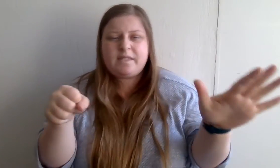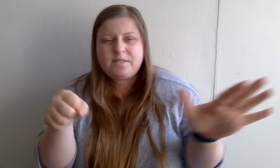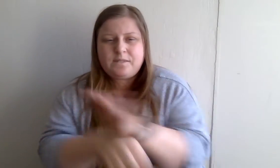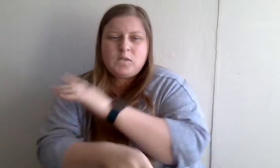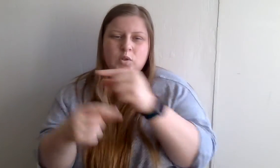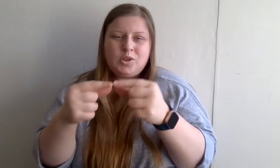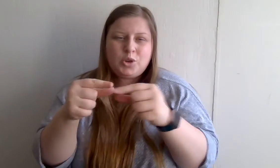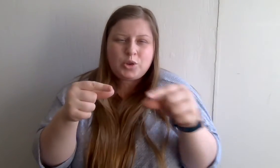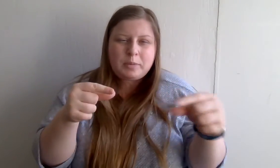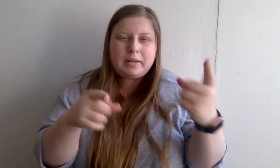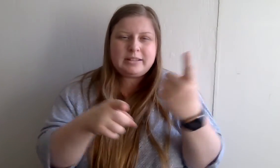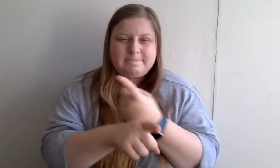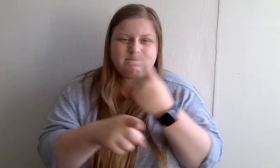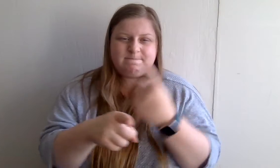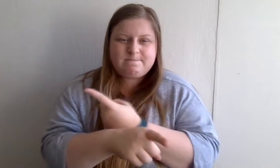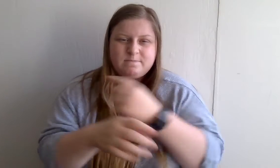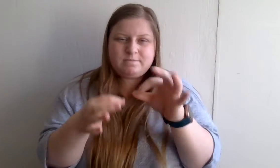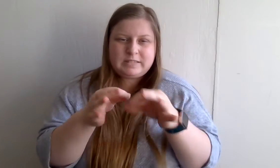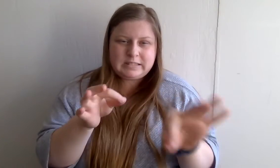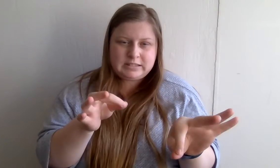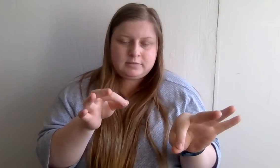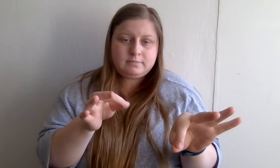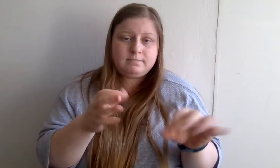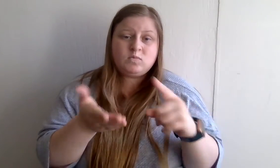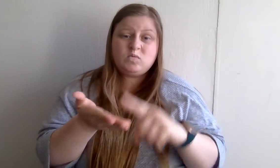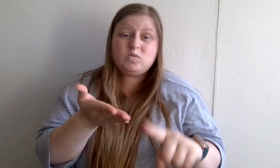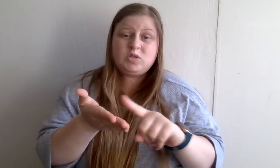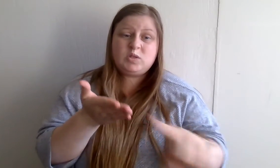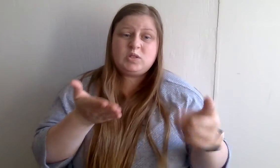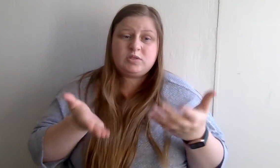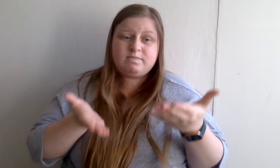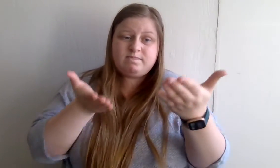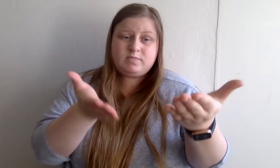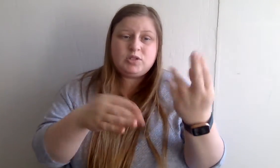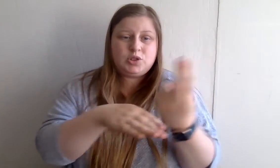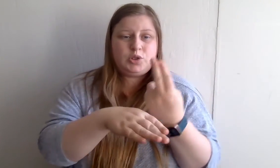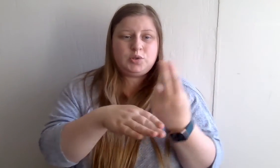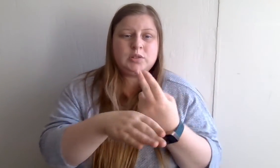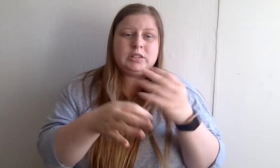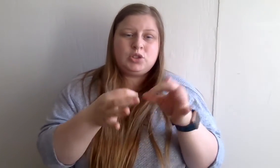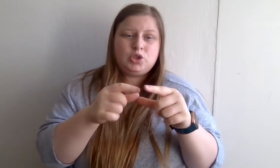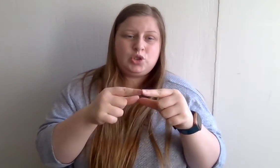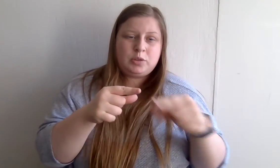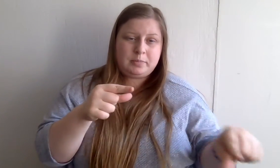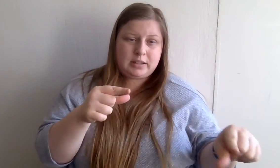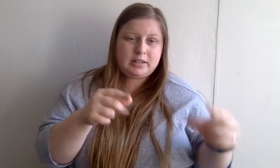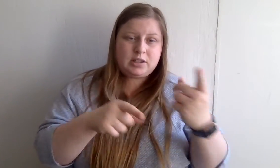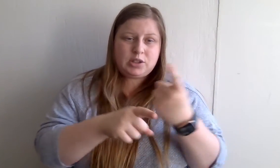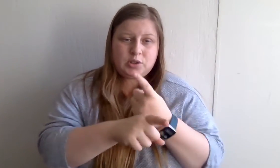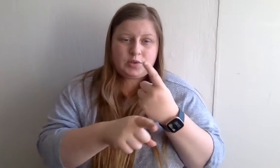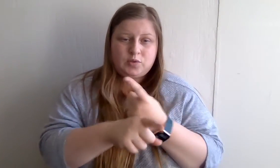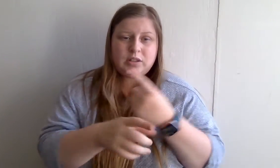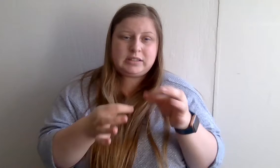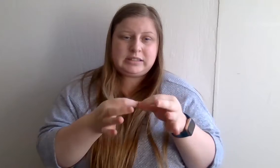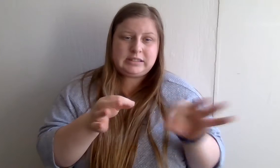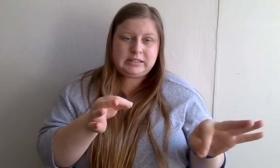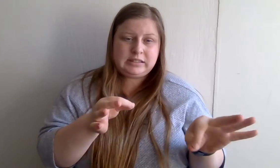For both, it is important to use full grammatically correct sentences. By using full grammatical